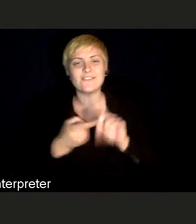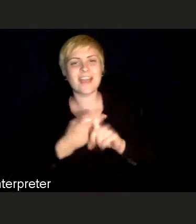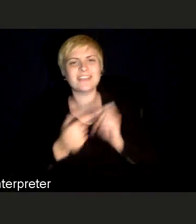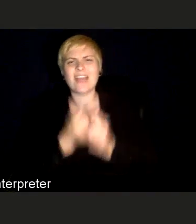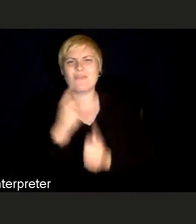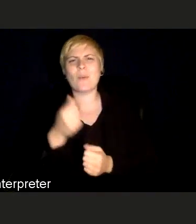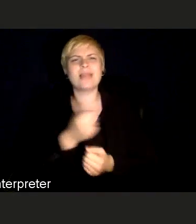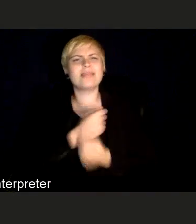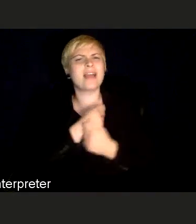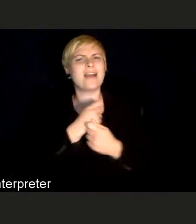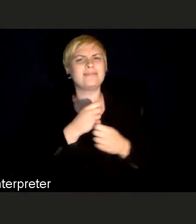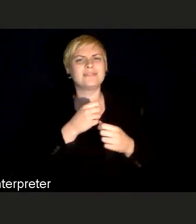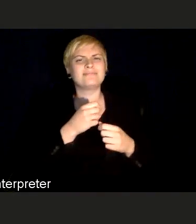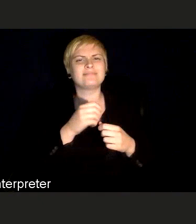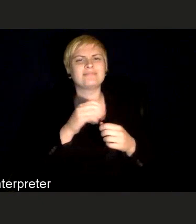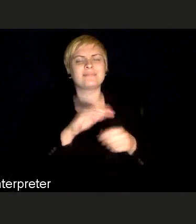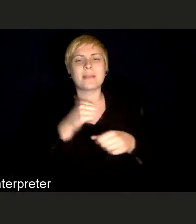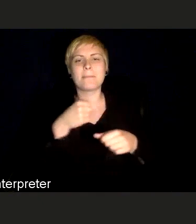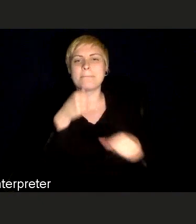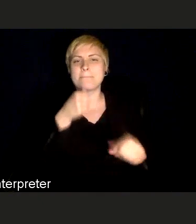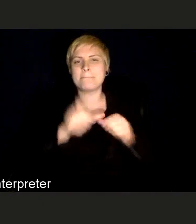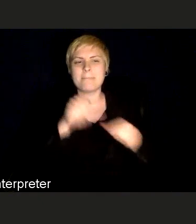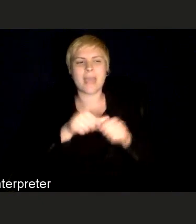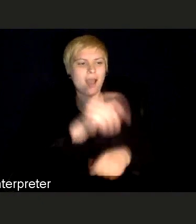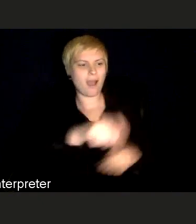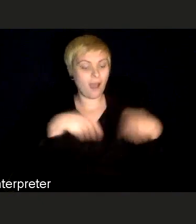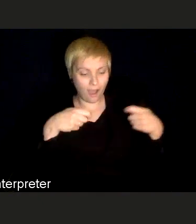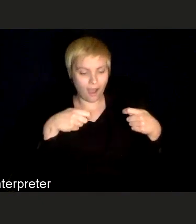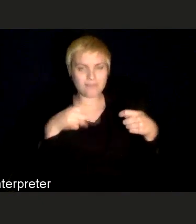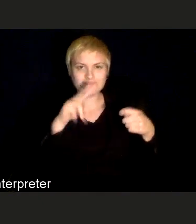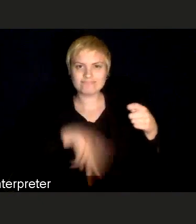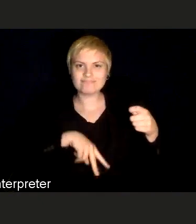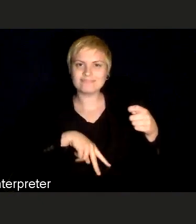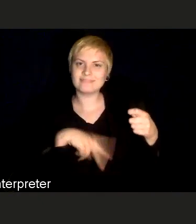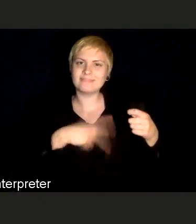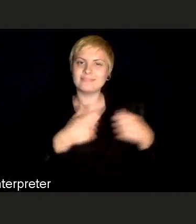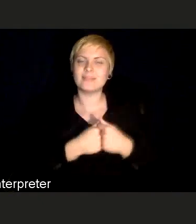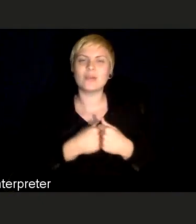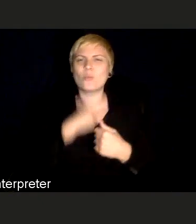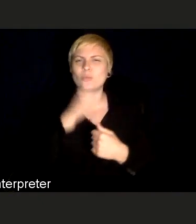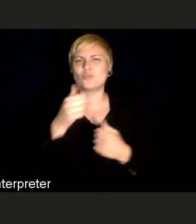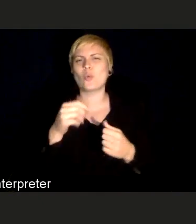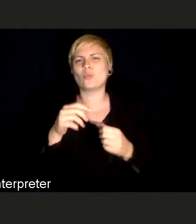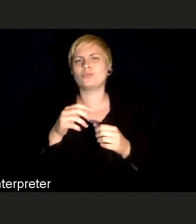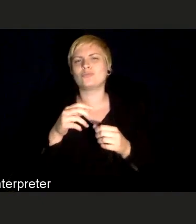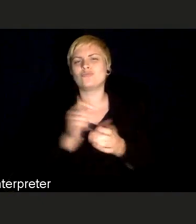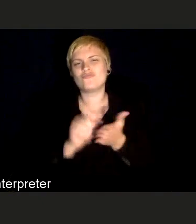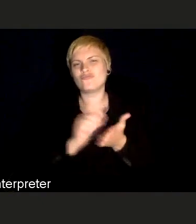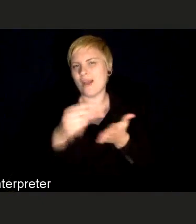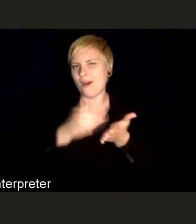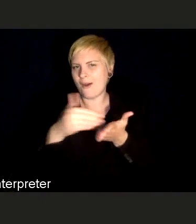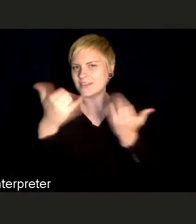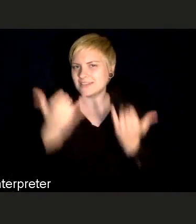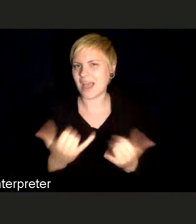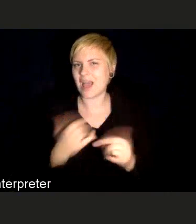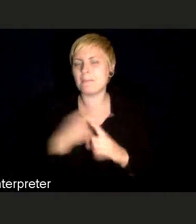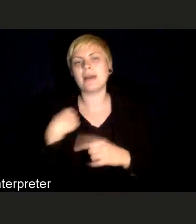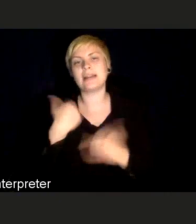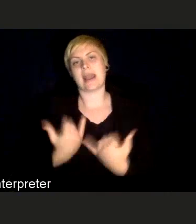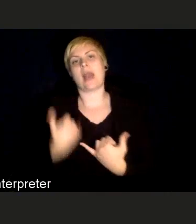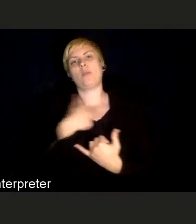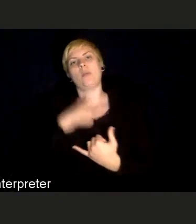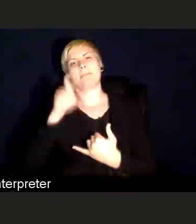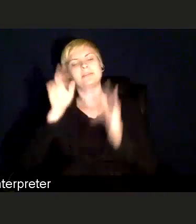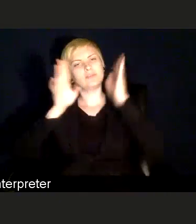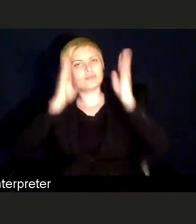in the mail that gives them well wishes, something we don't, do as often anymore, but we have to be creative, try to